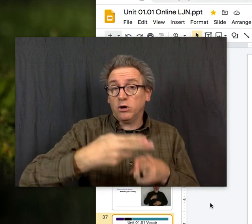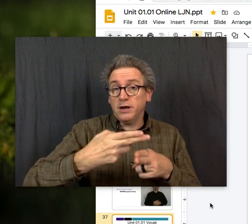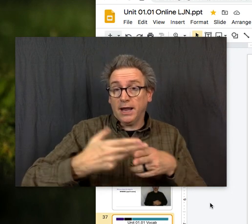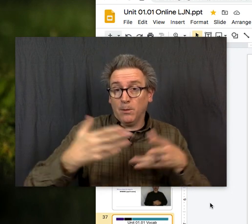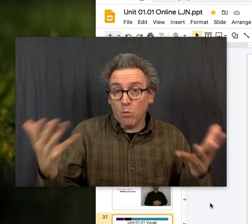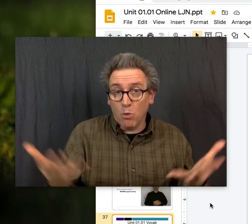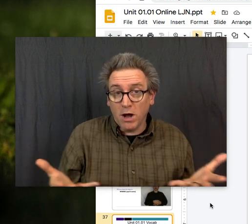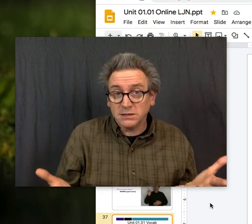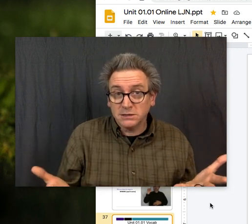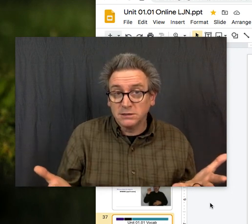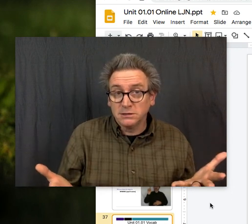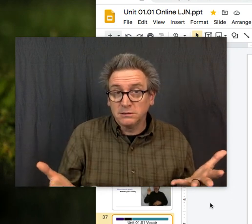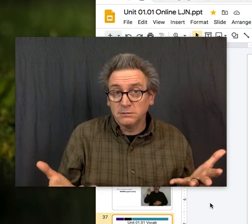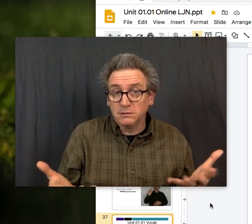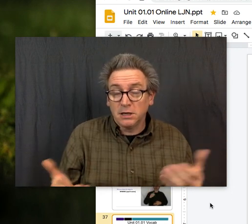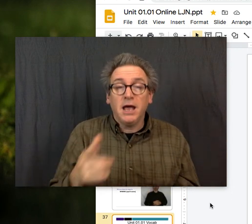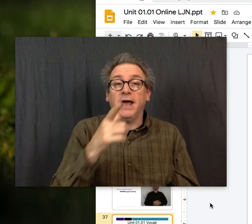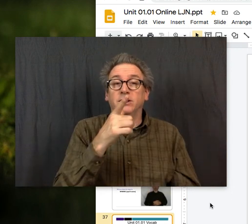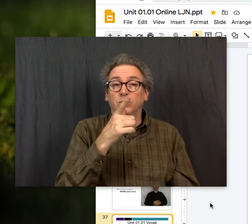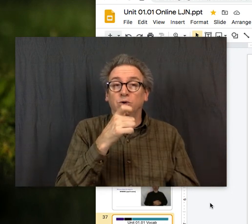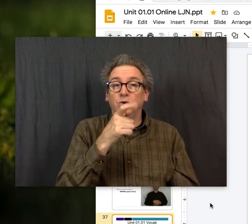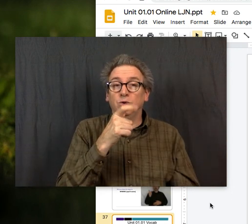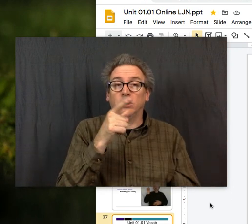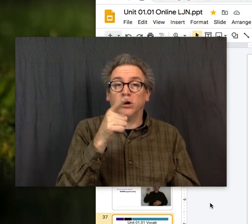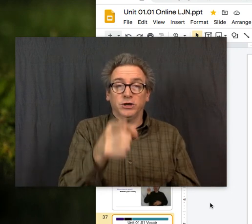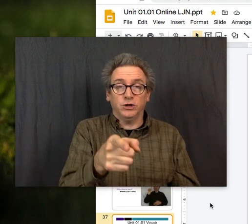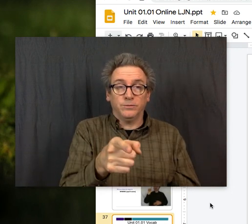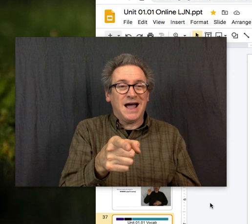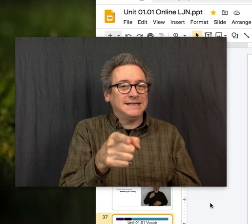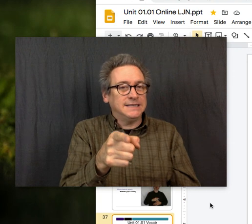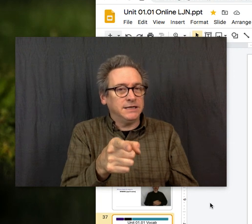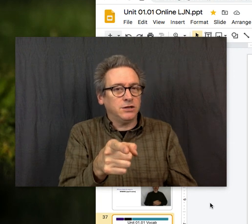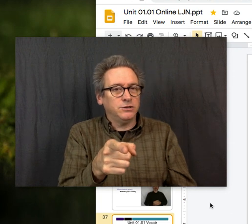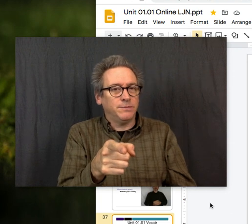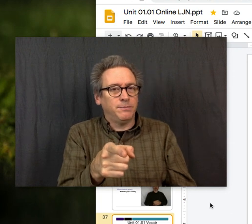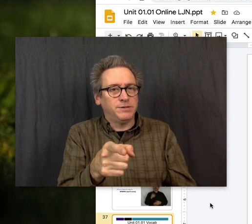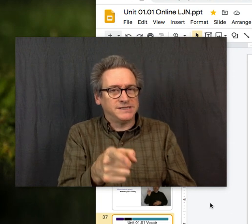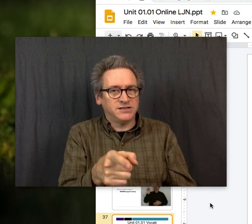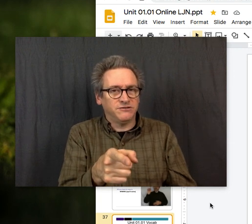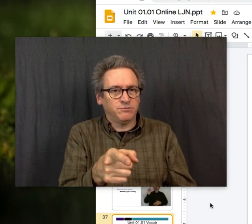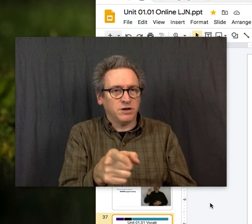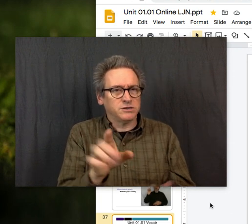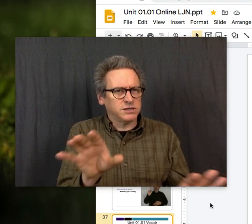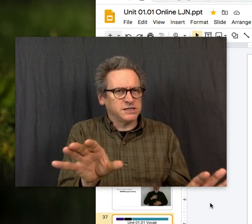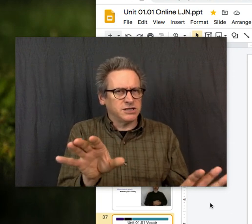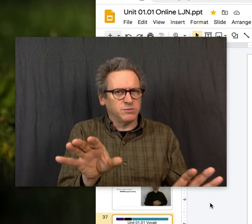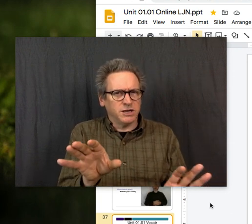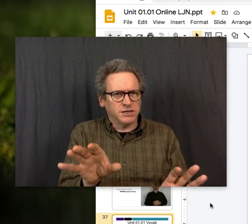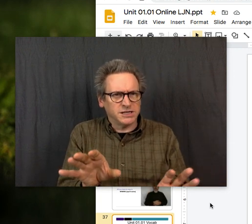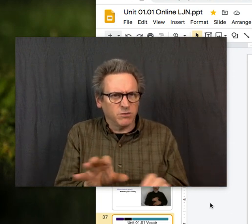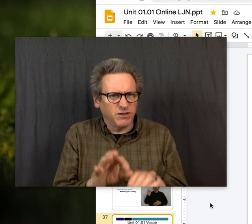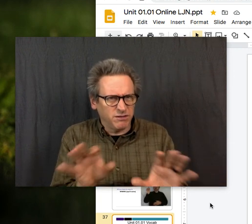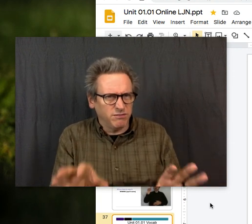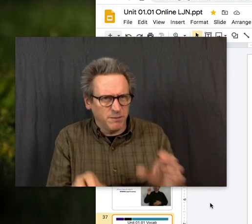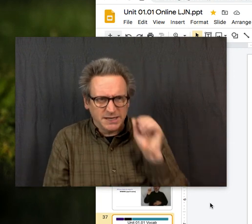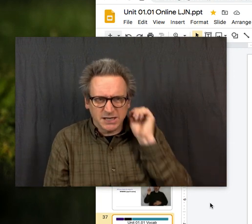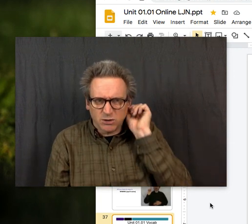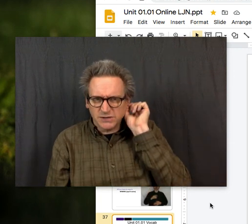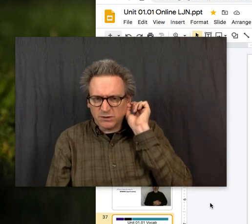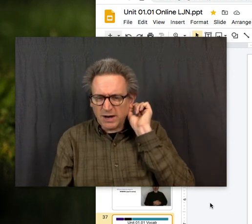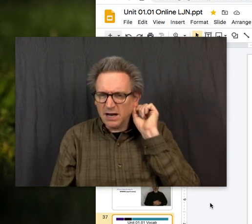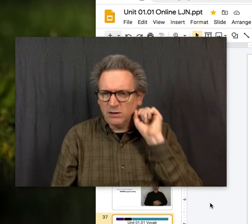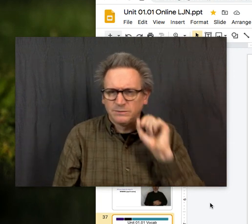Your name, what? And who are you? I didn't include the possessive pronouns because I just wanted to stick with the